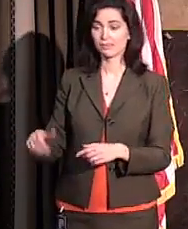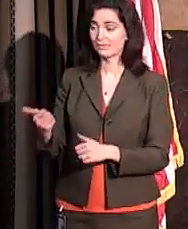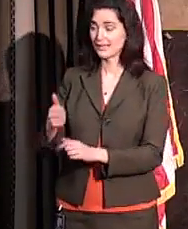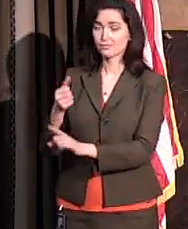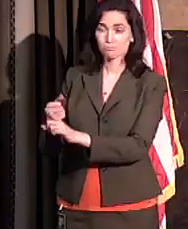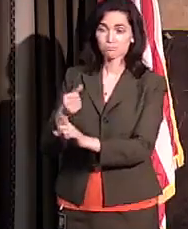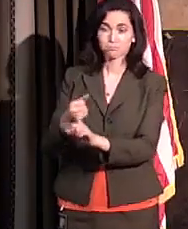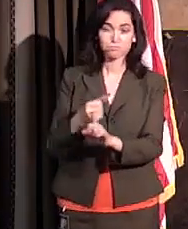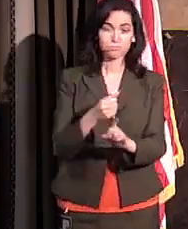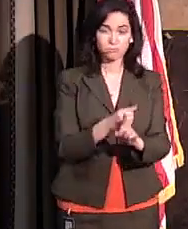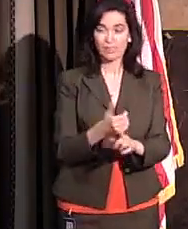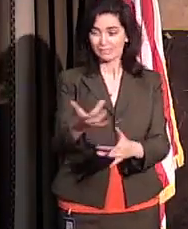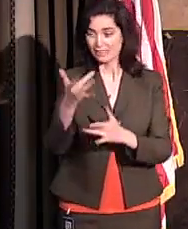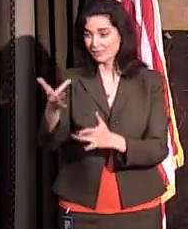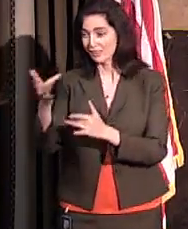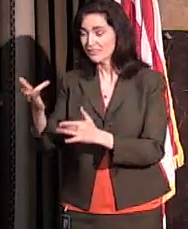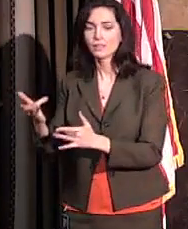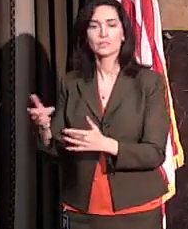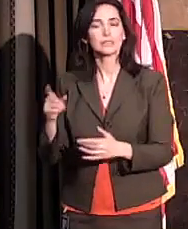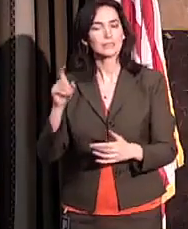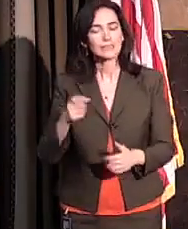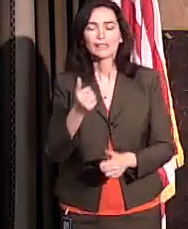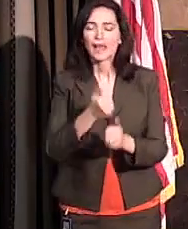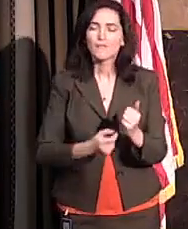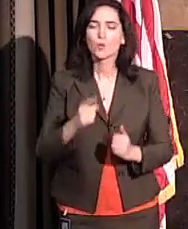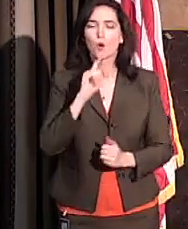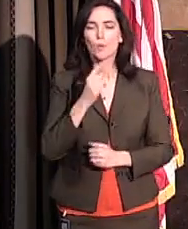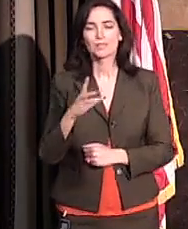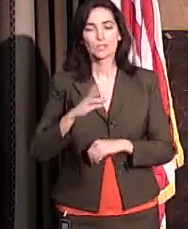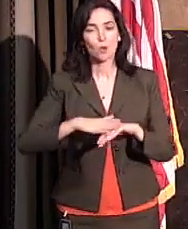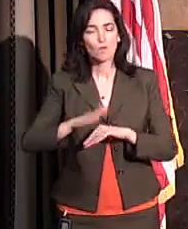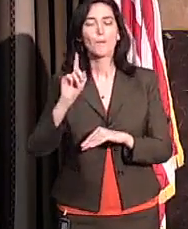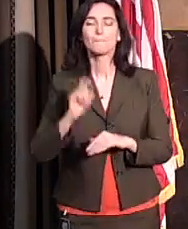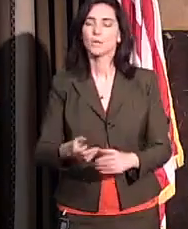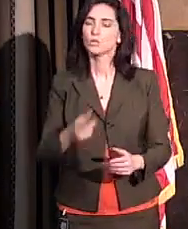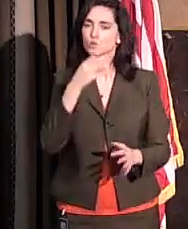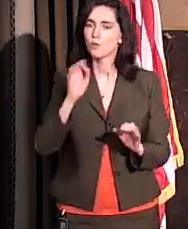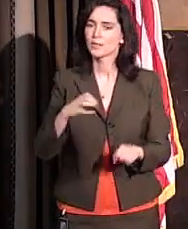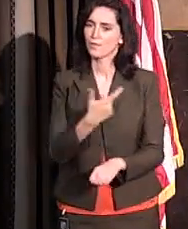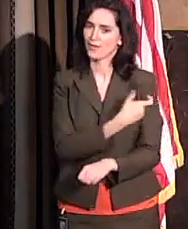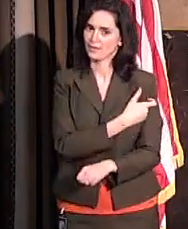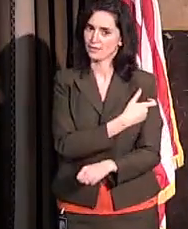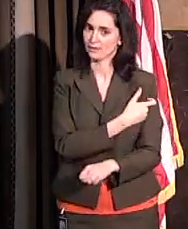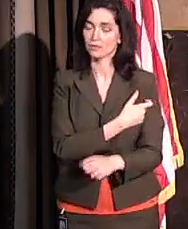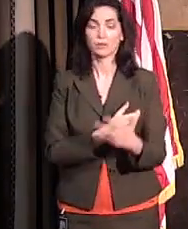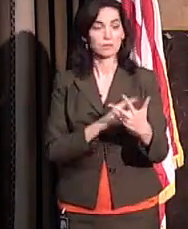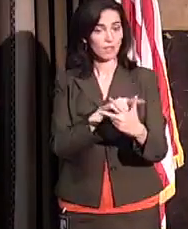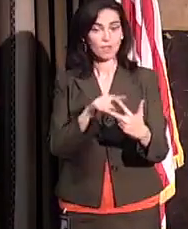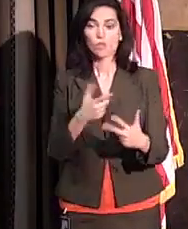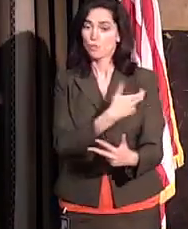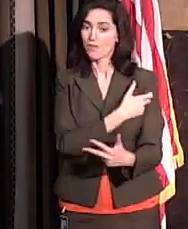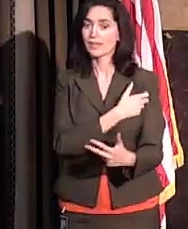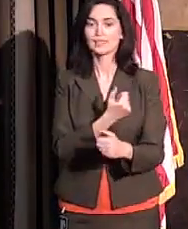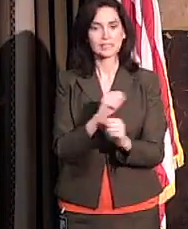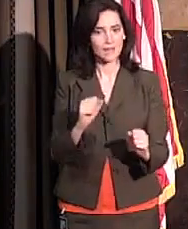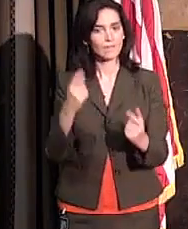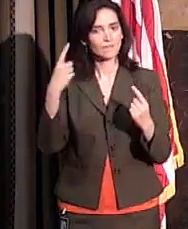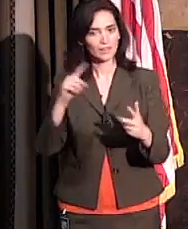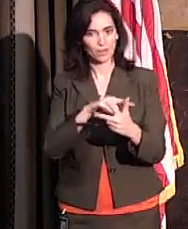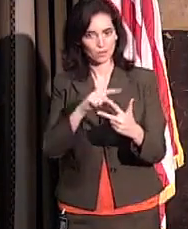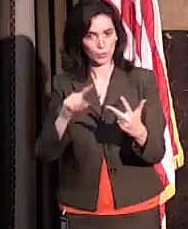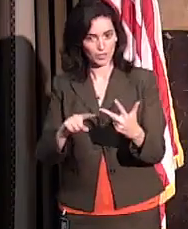further underscore the need for everyone, 16 and older, to get vaccinated as soon as possible. There are 3 safe and effective vaccines available.